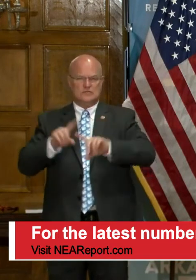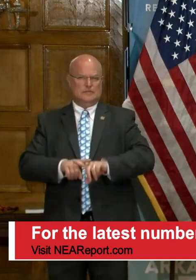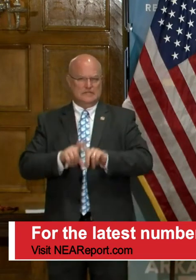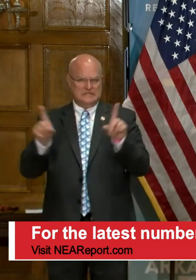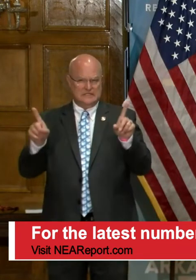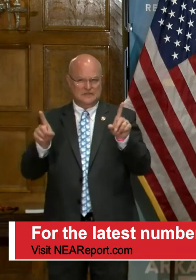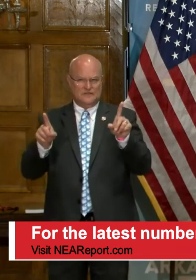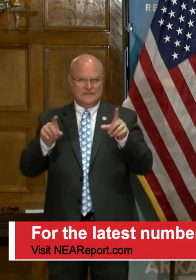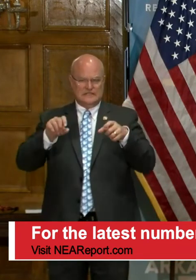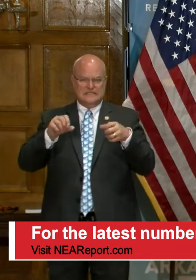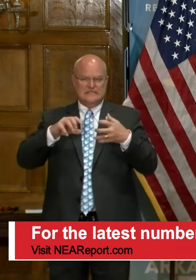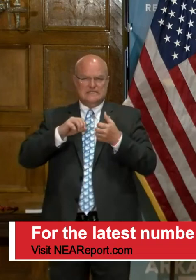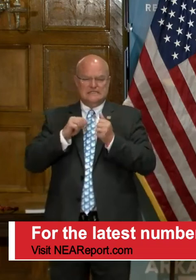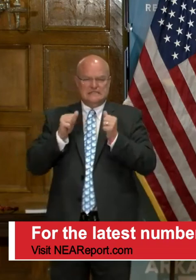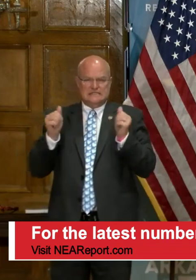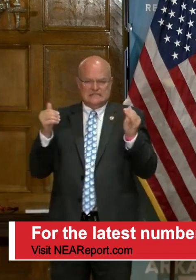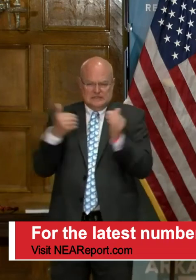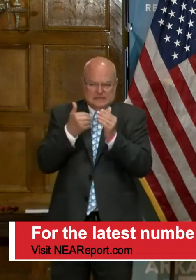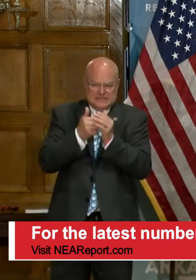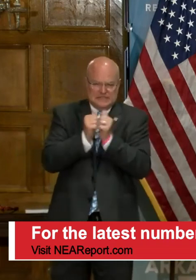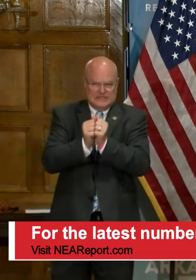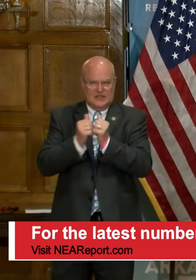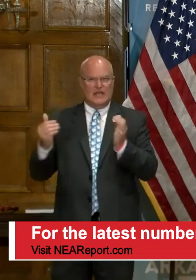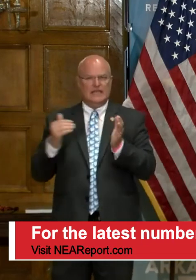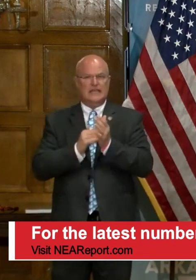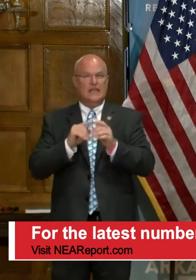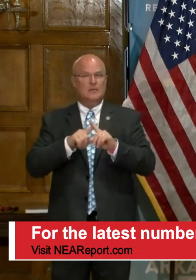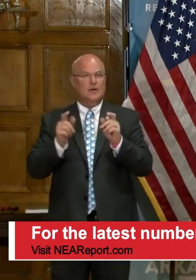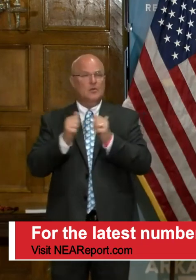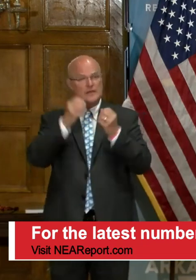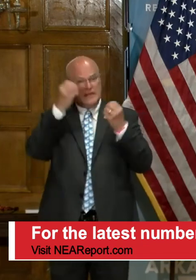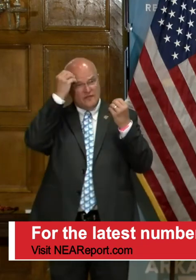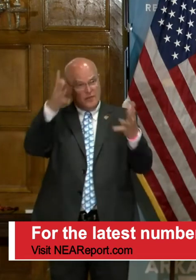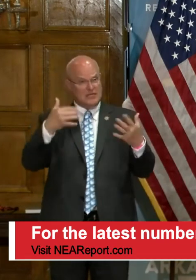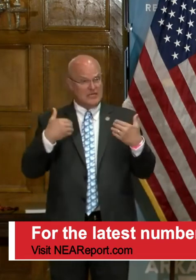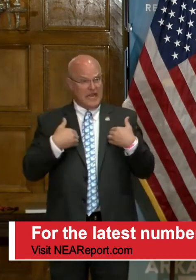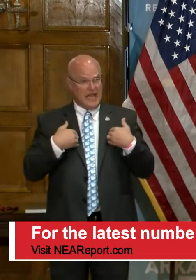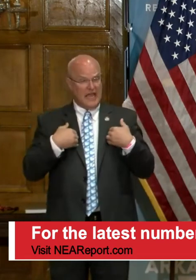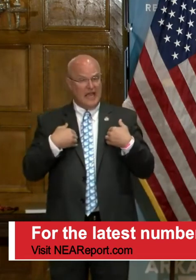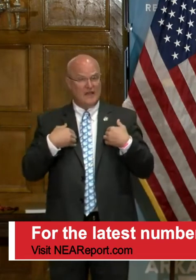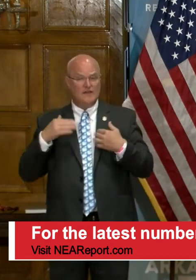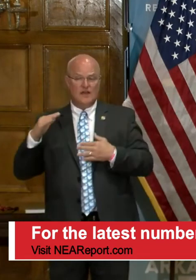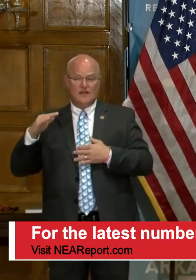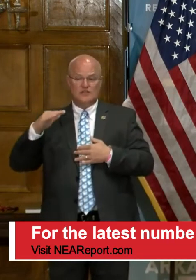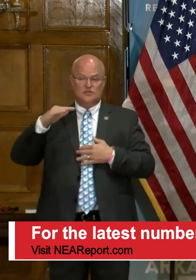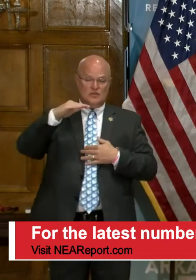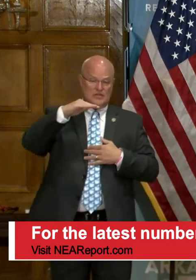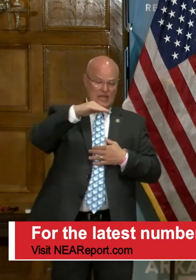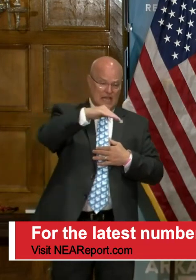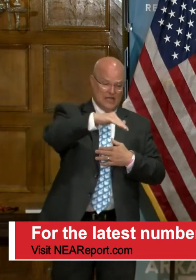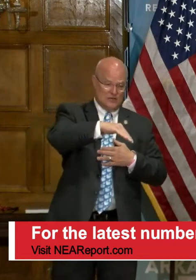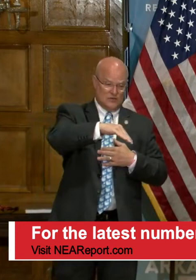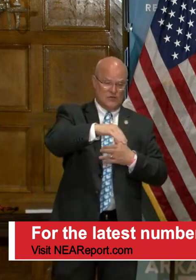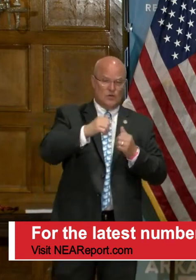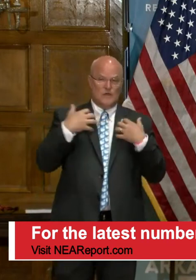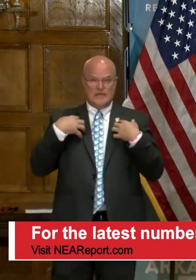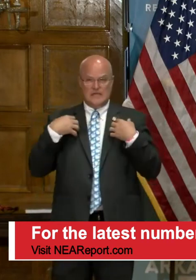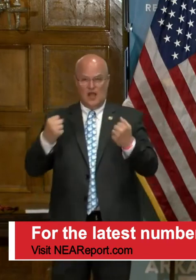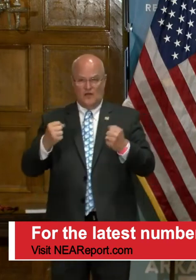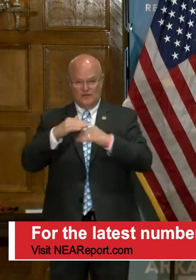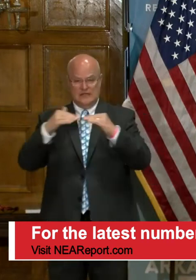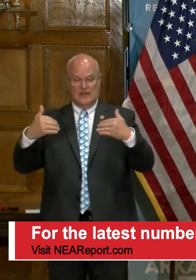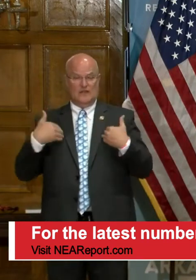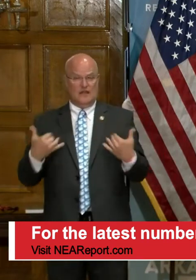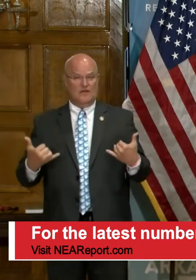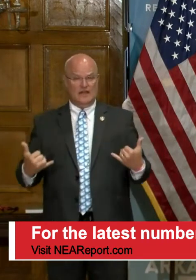different and tighten it up more. But with the information I have, the trajectory that we're going, with the confidence level that we